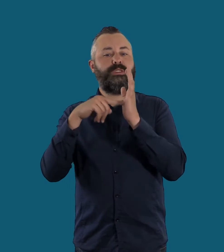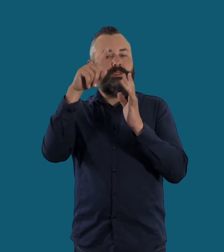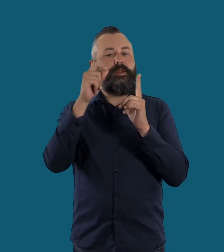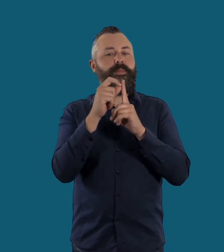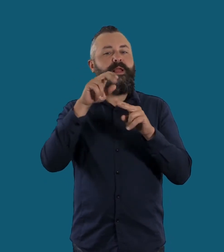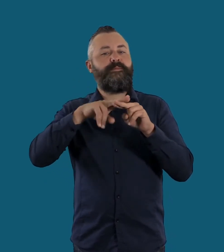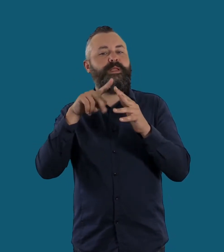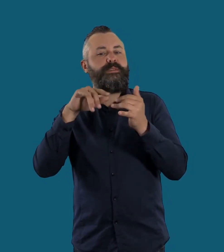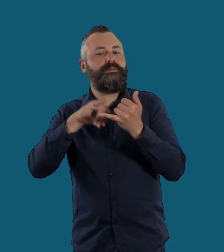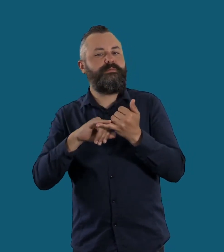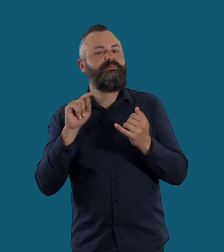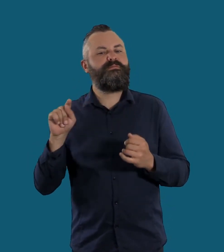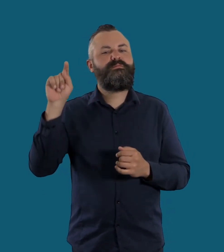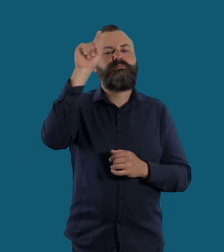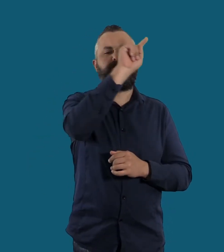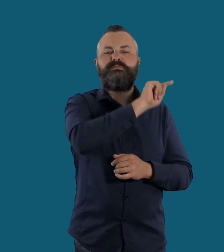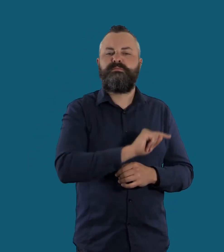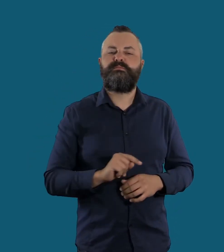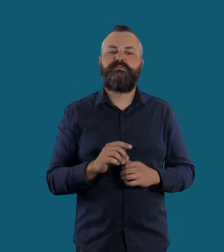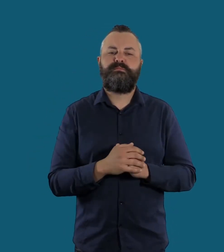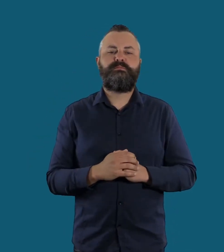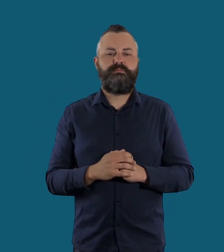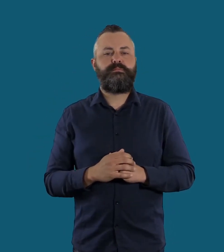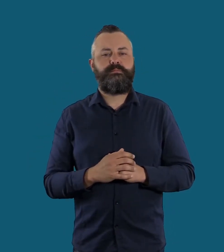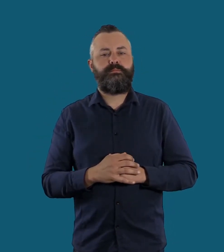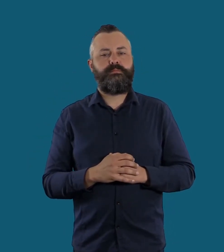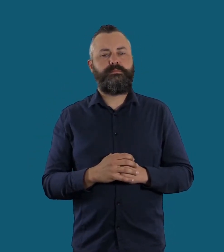Northern Territory, Police, Fire and Emergency Services.